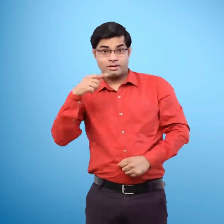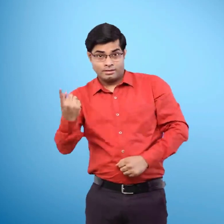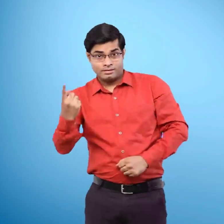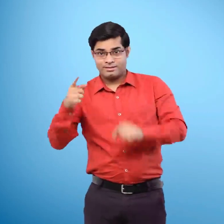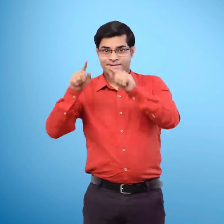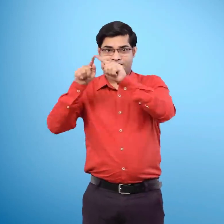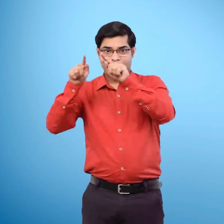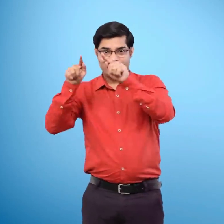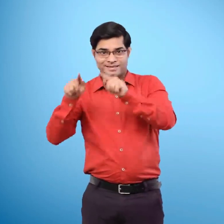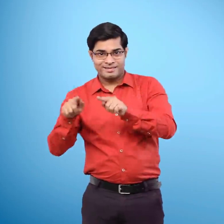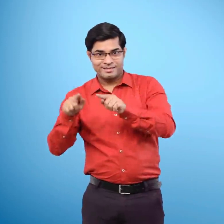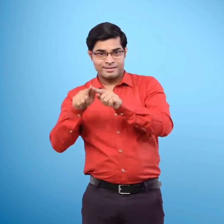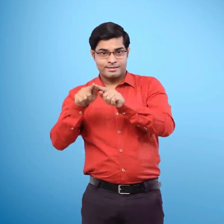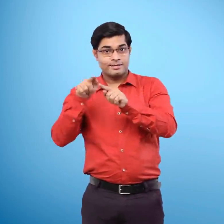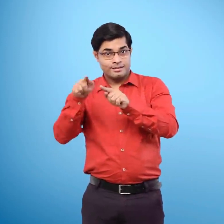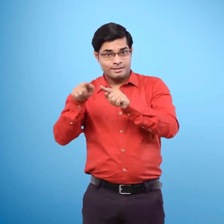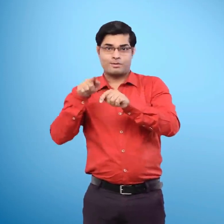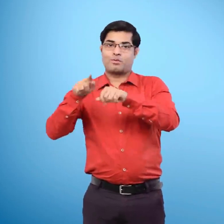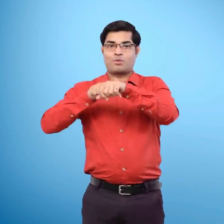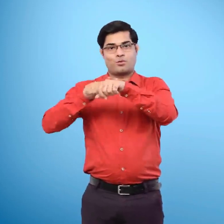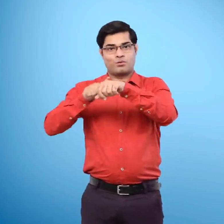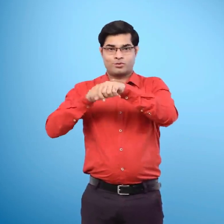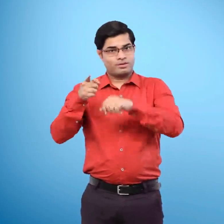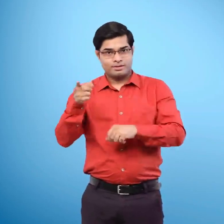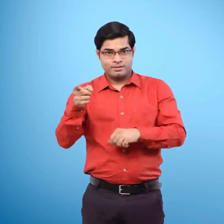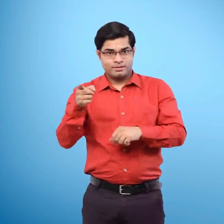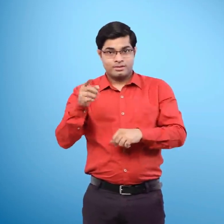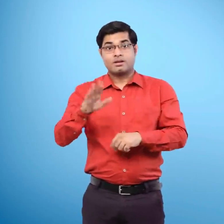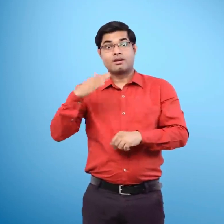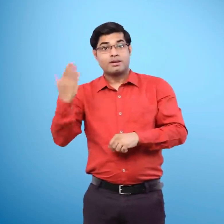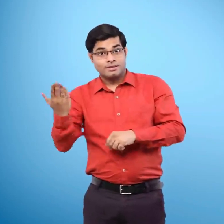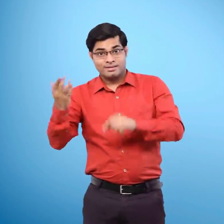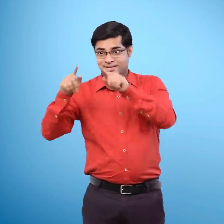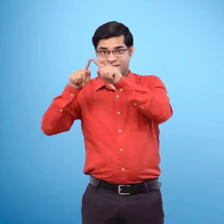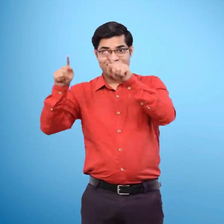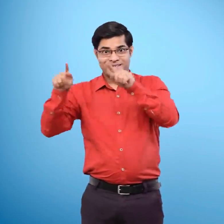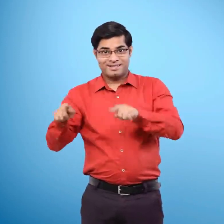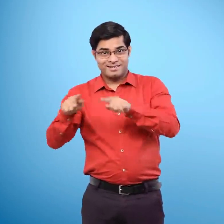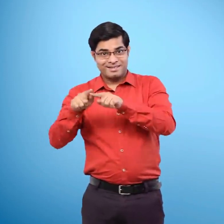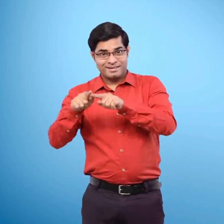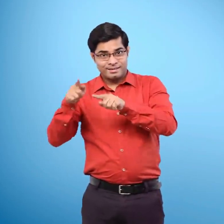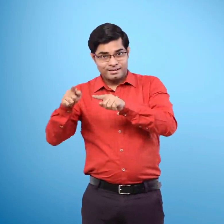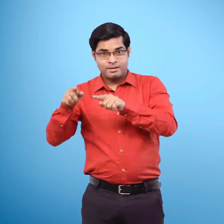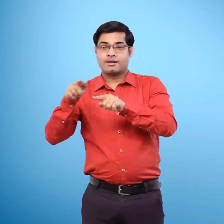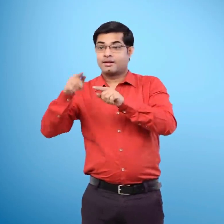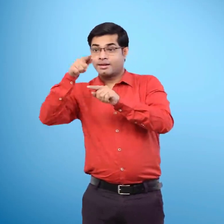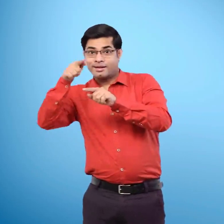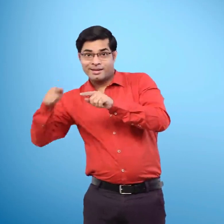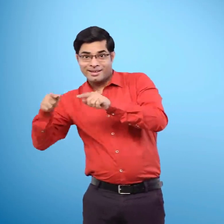Box 3. Brown color rectangle. Box 4. Upper yellow triangle